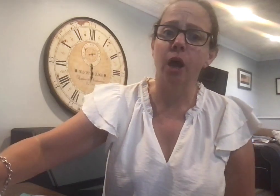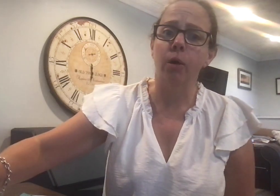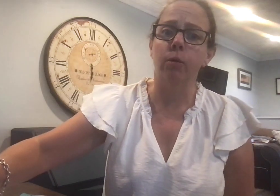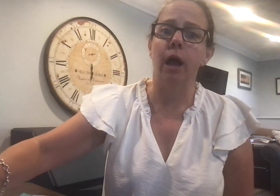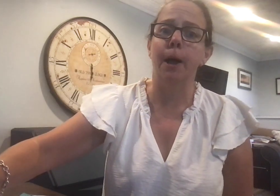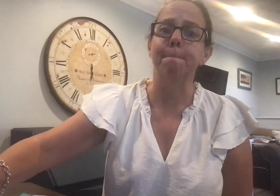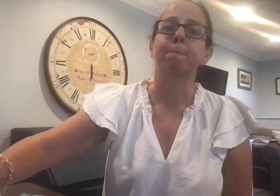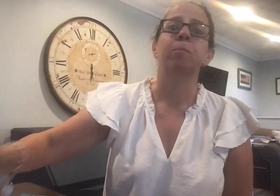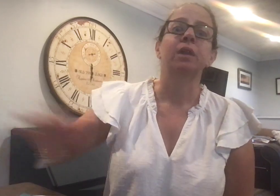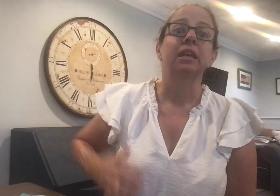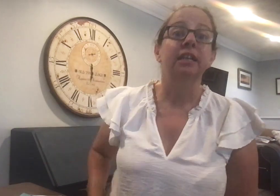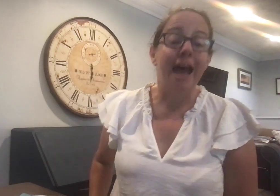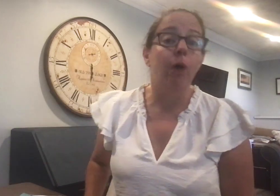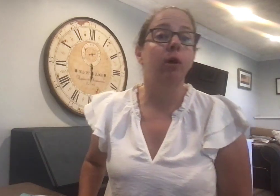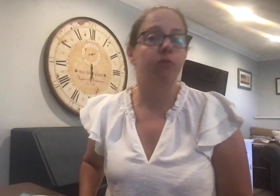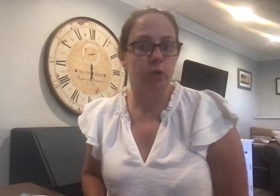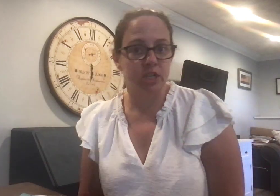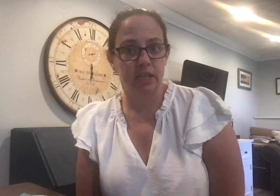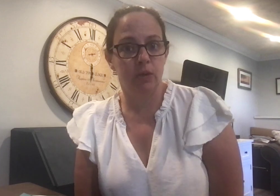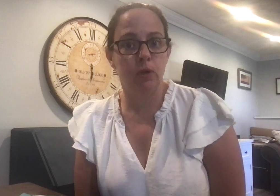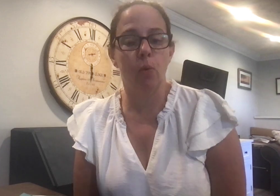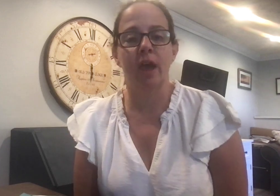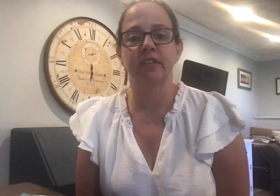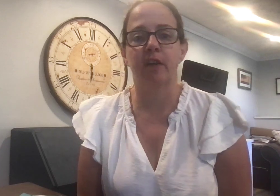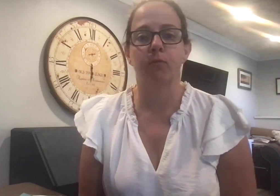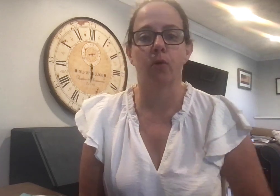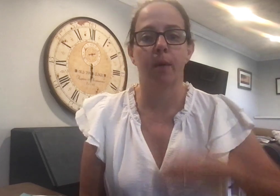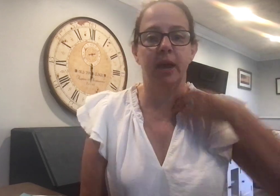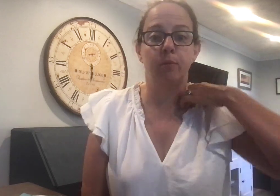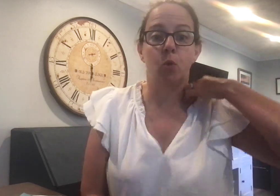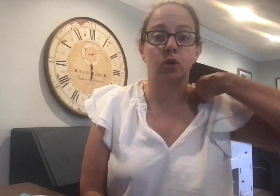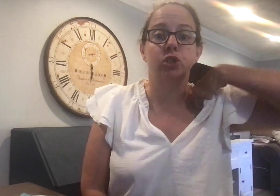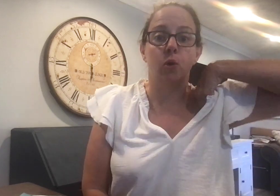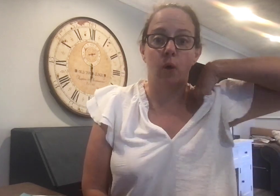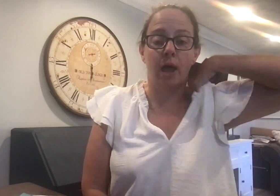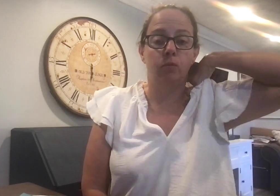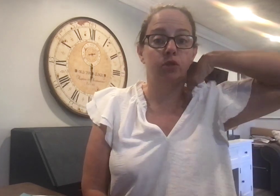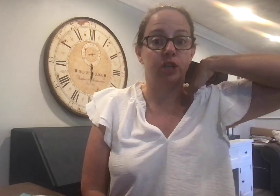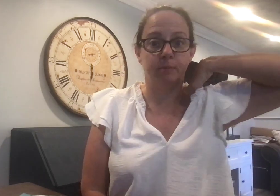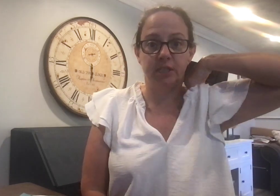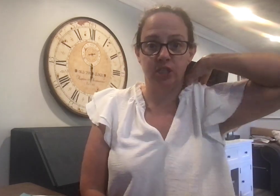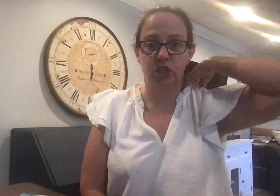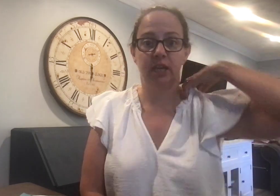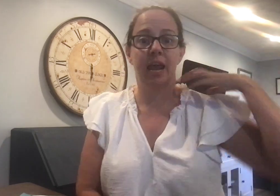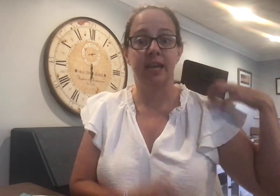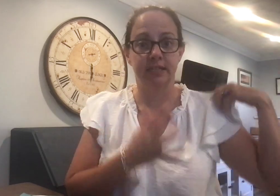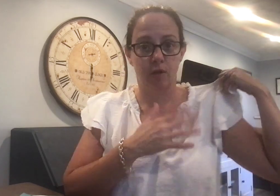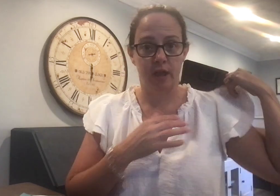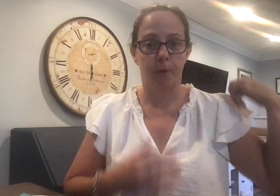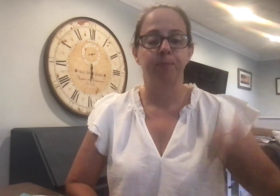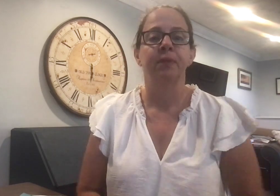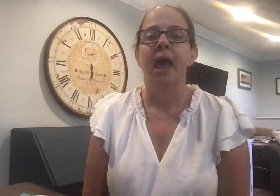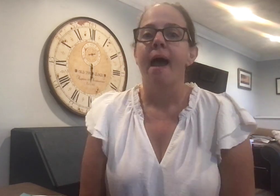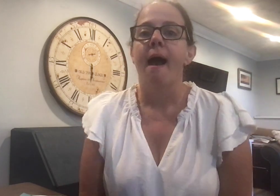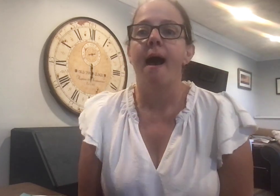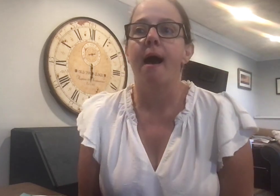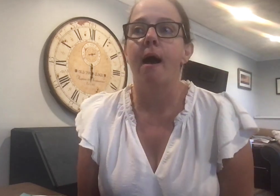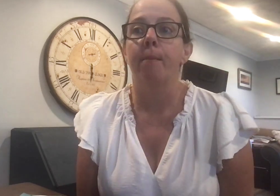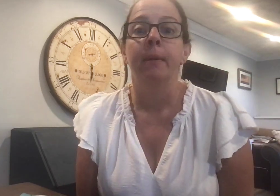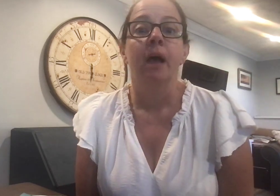So now, unfortunately, we don't have a deaf program anymore, so I will just be teaching ASL there.